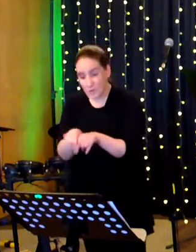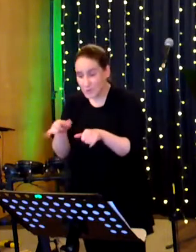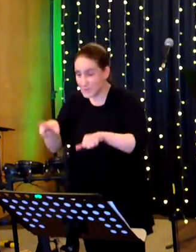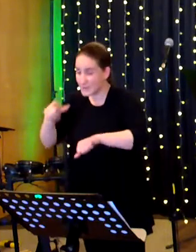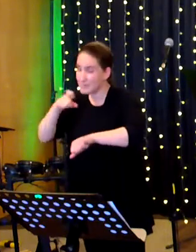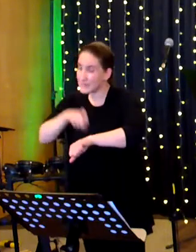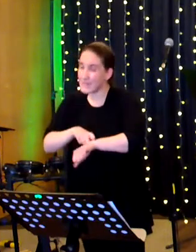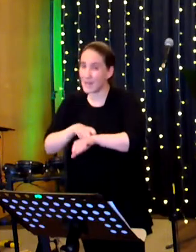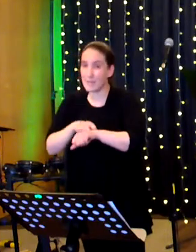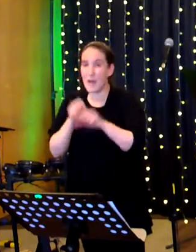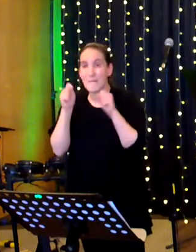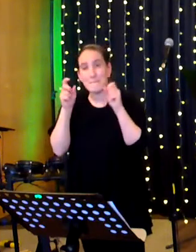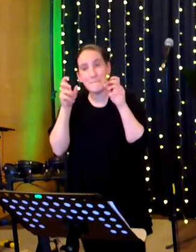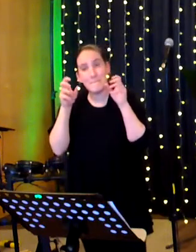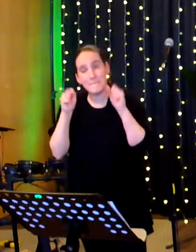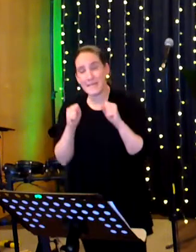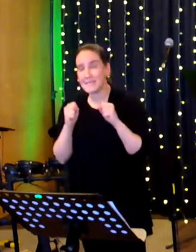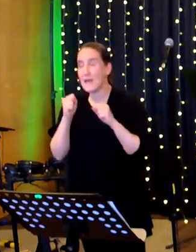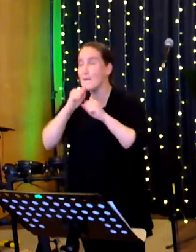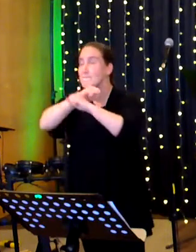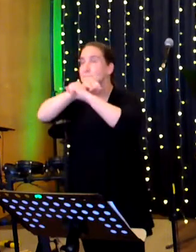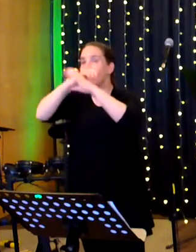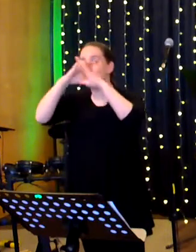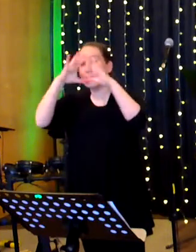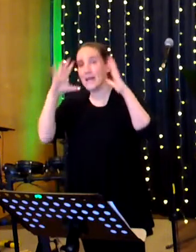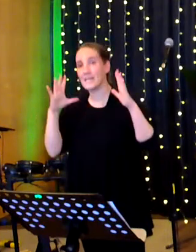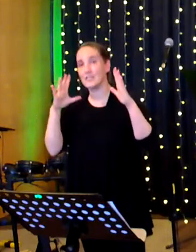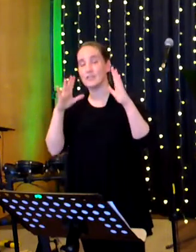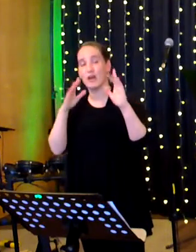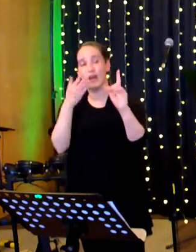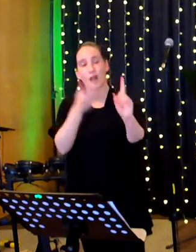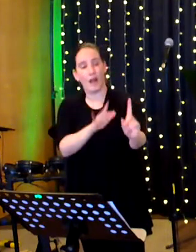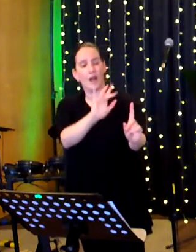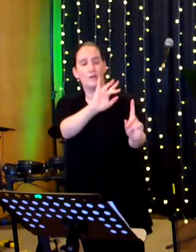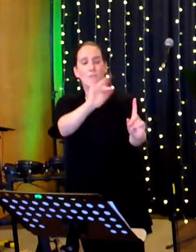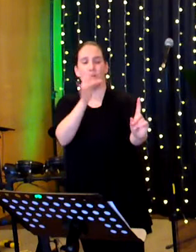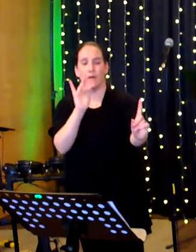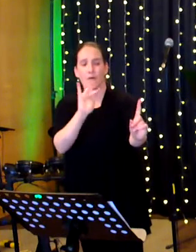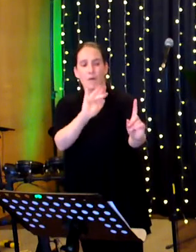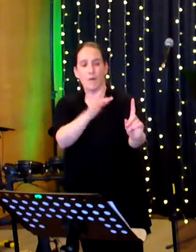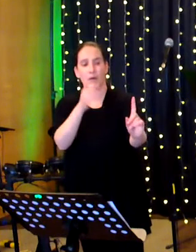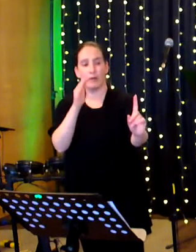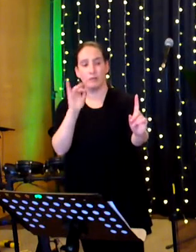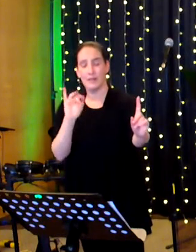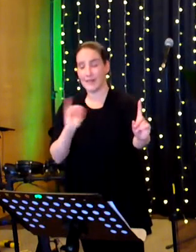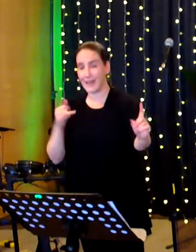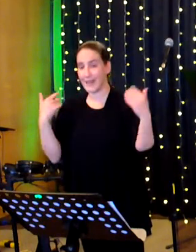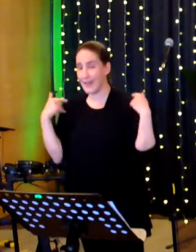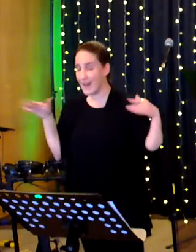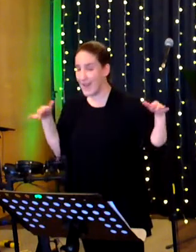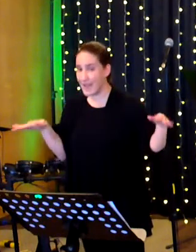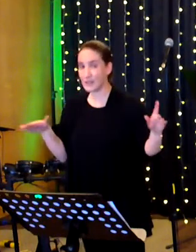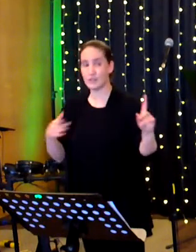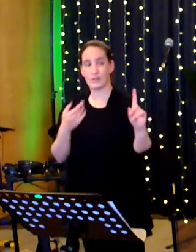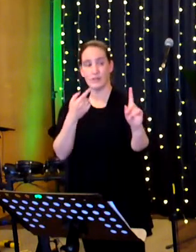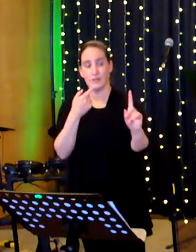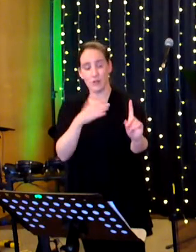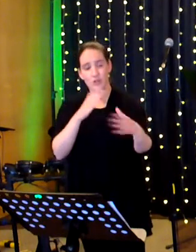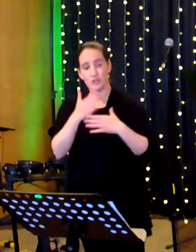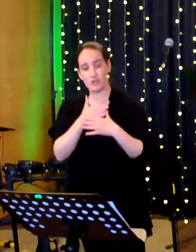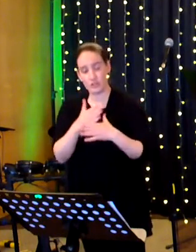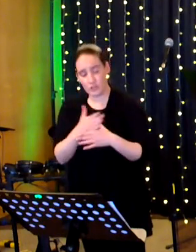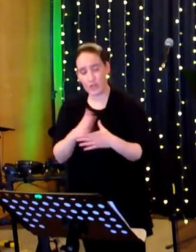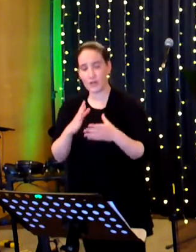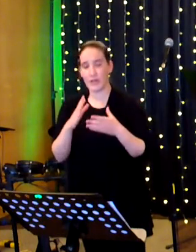having this heavenly being in front of you and telling you these things directly from God himself? And then